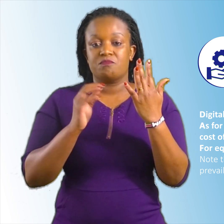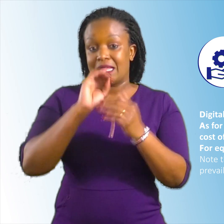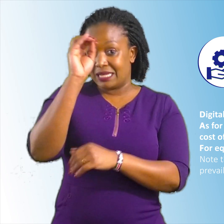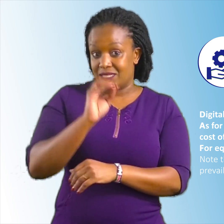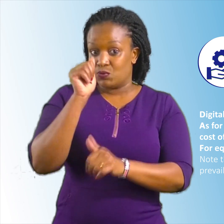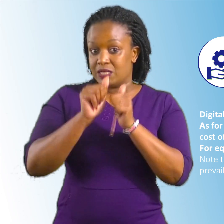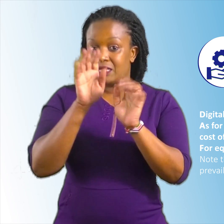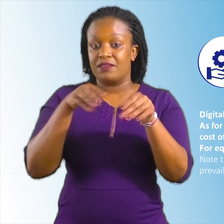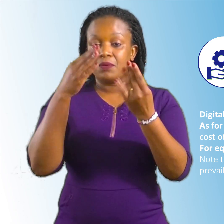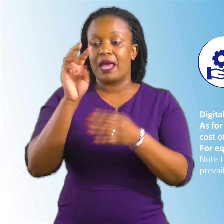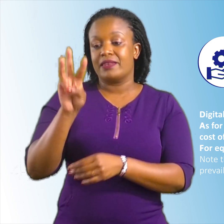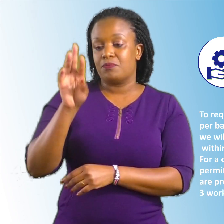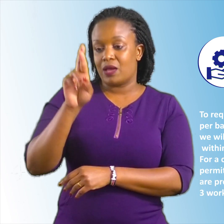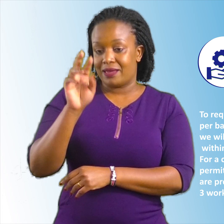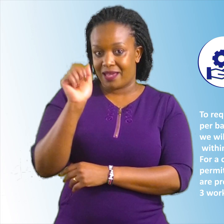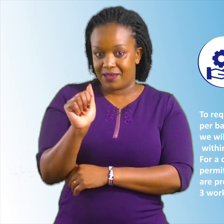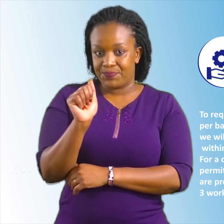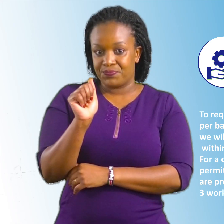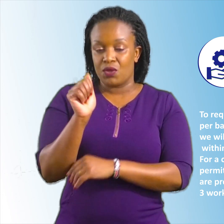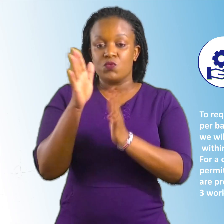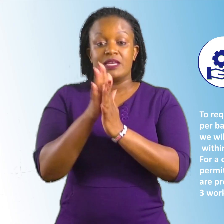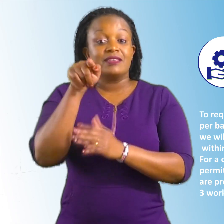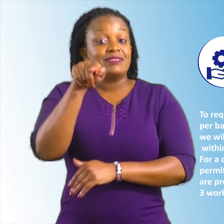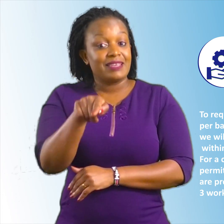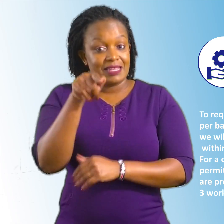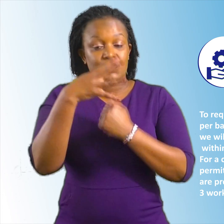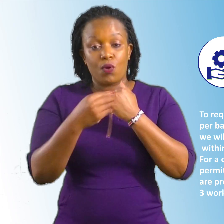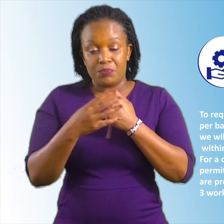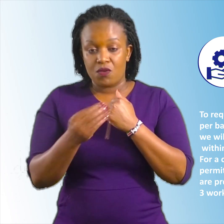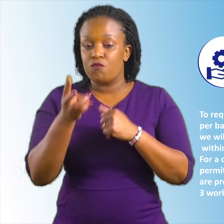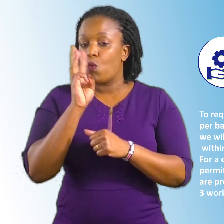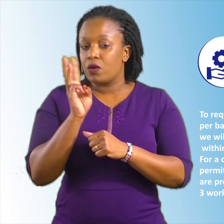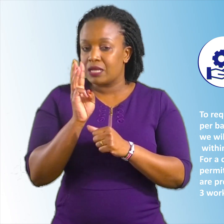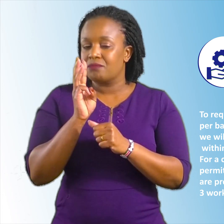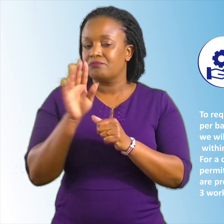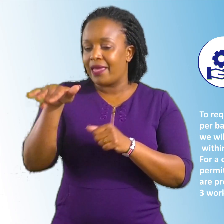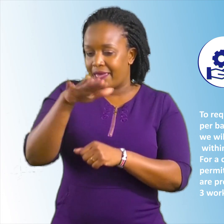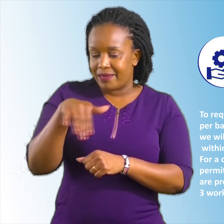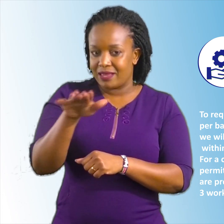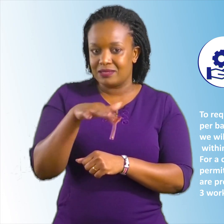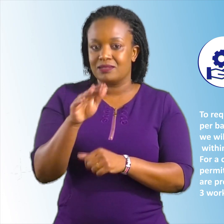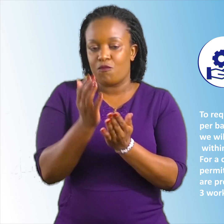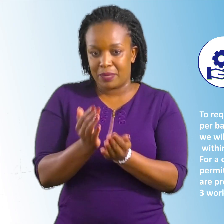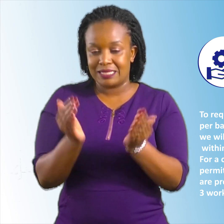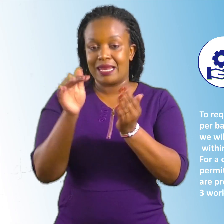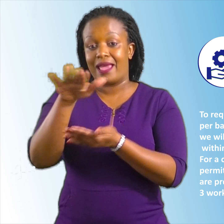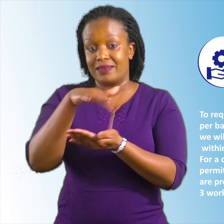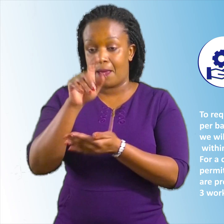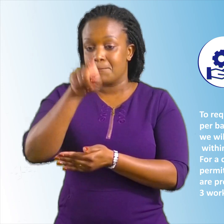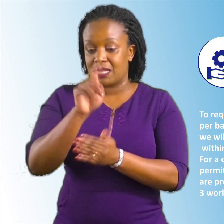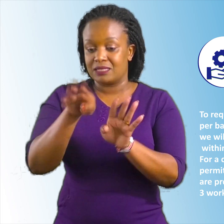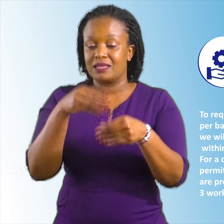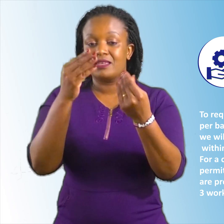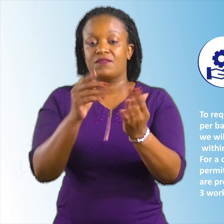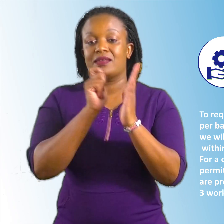by WRA. To request a copy of the Register of Water Bodies per basin area, submit a